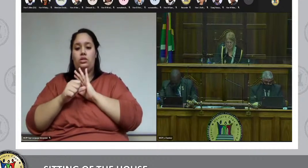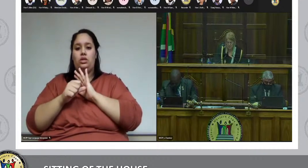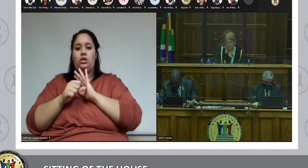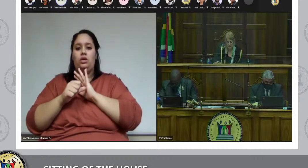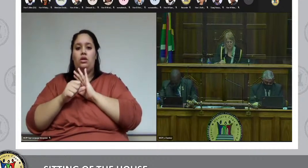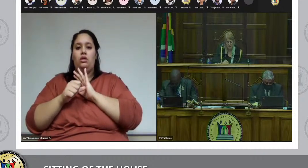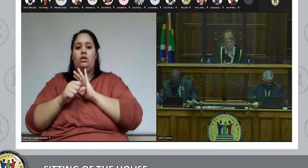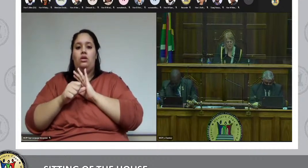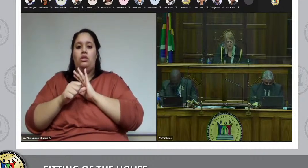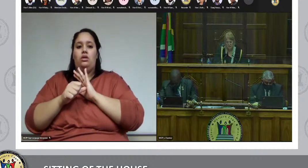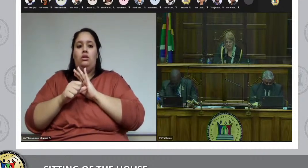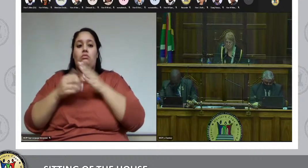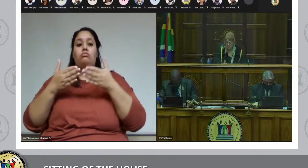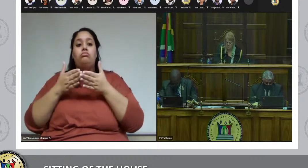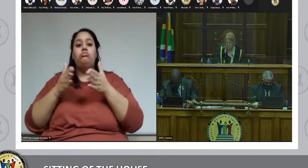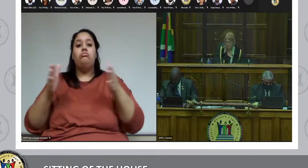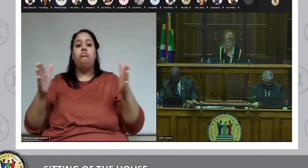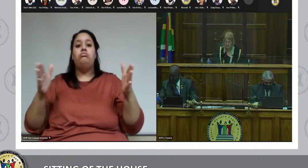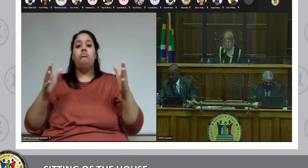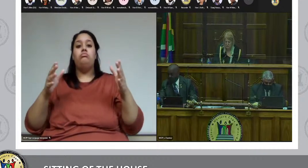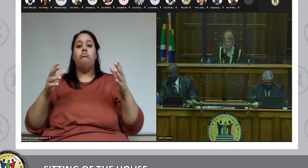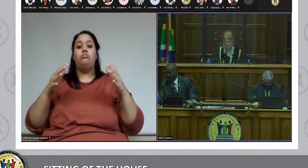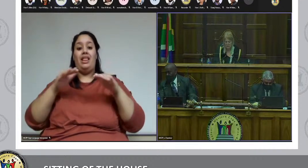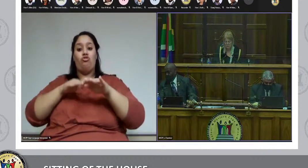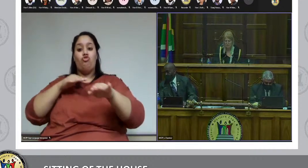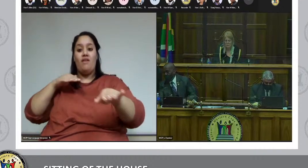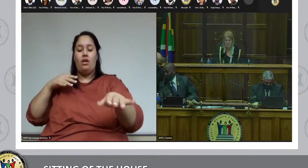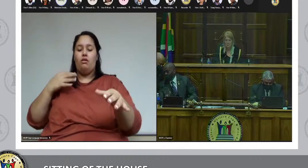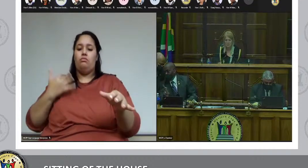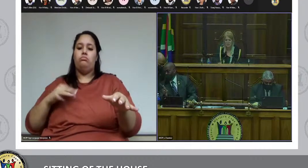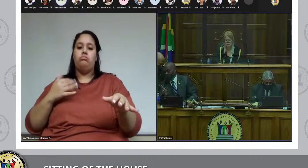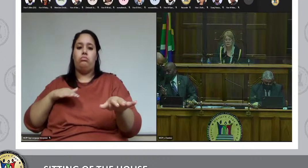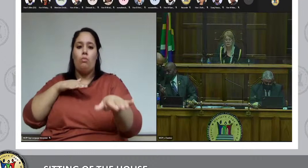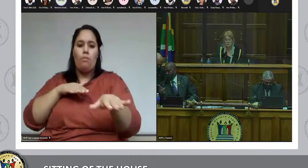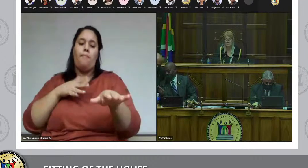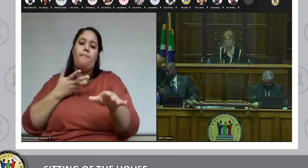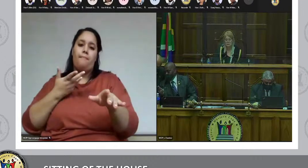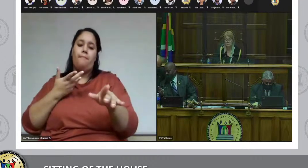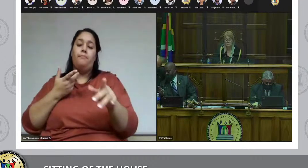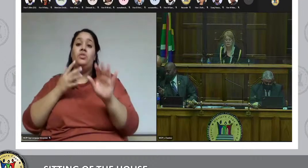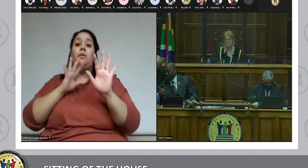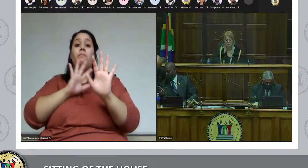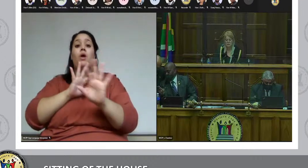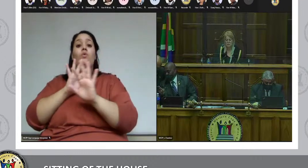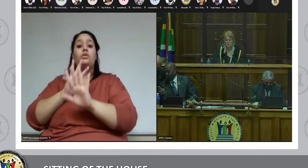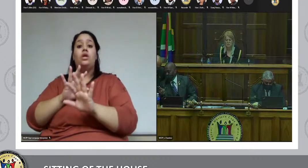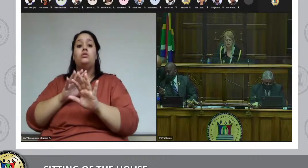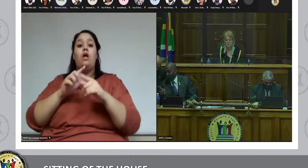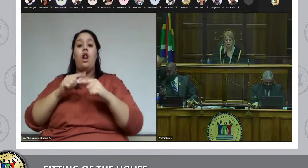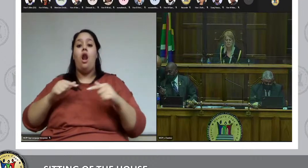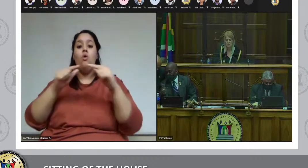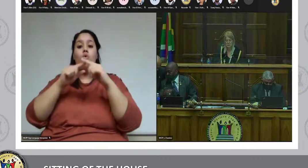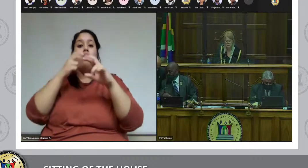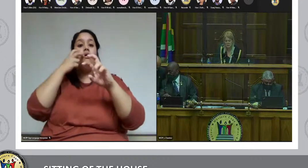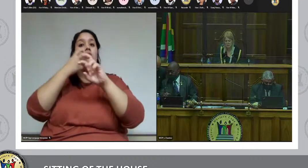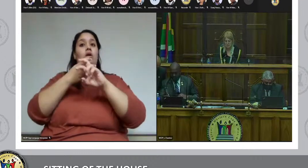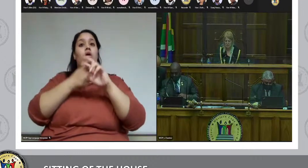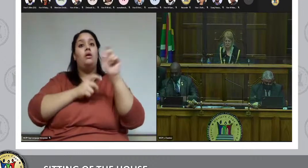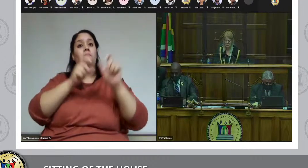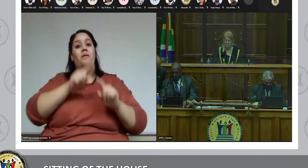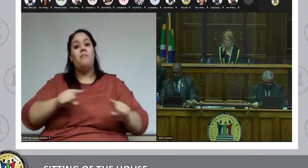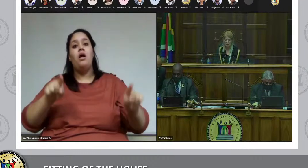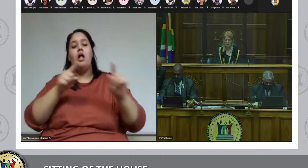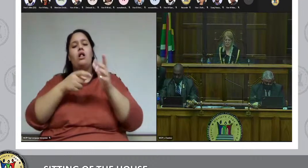brought traffic to a standstill through protests by local informal settlements demanding